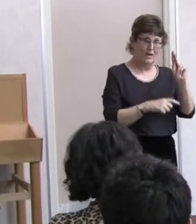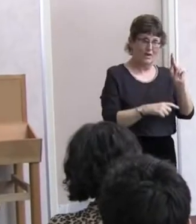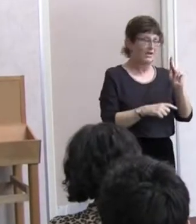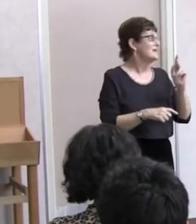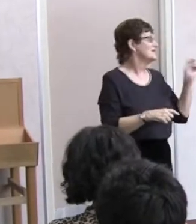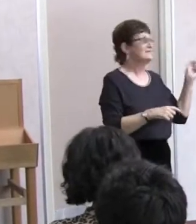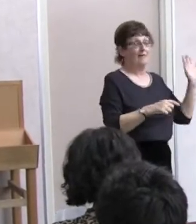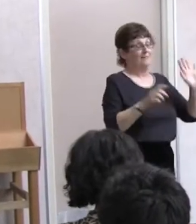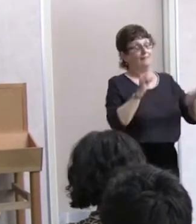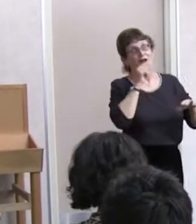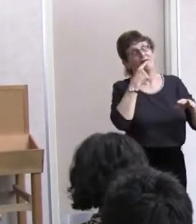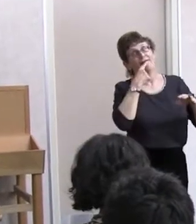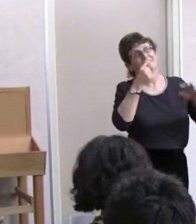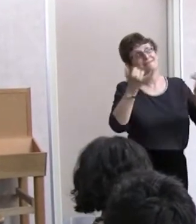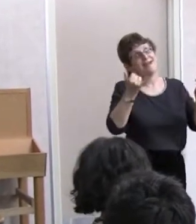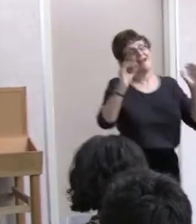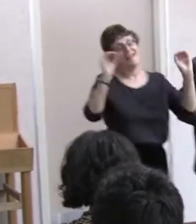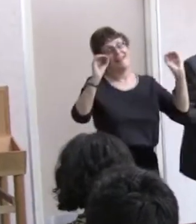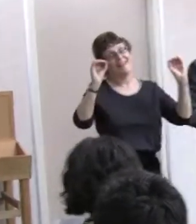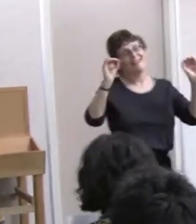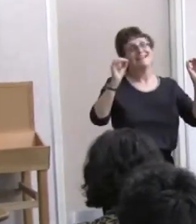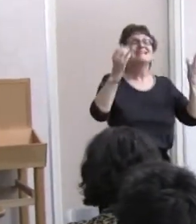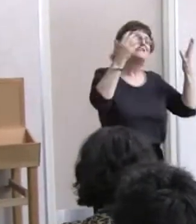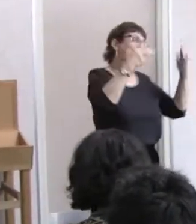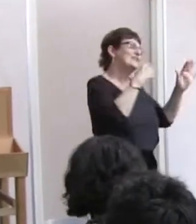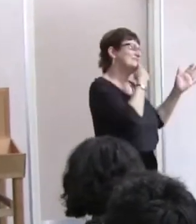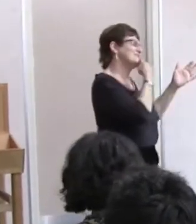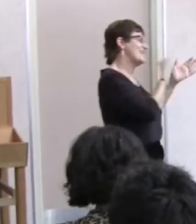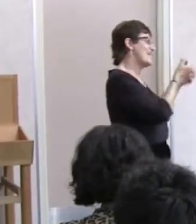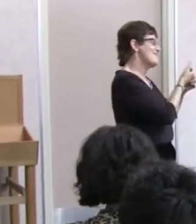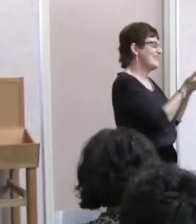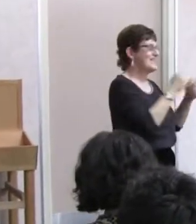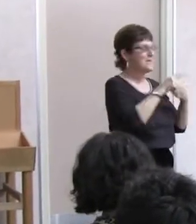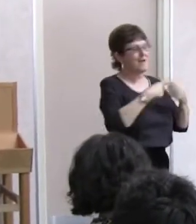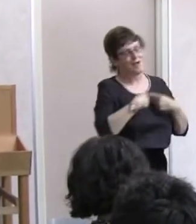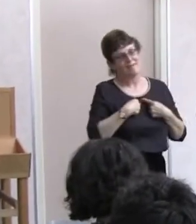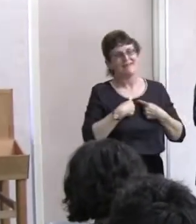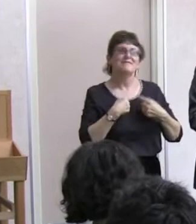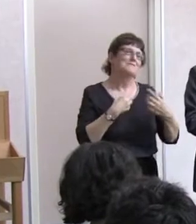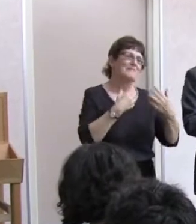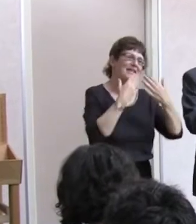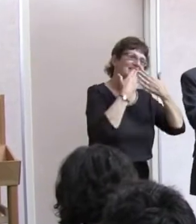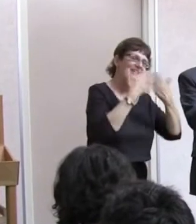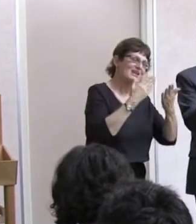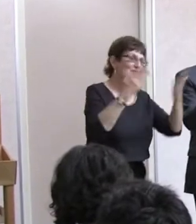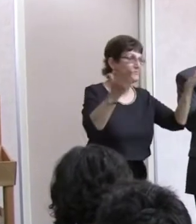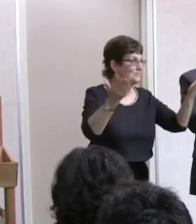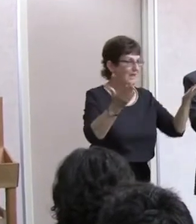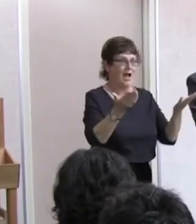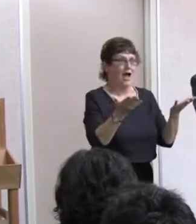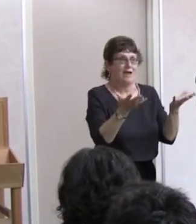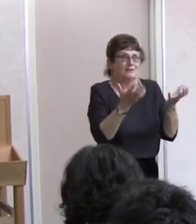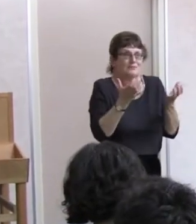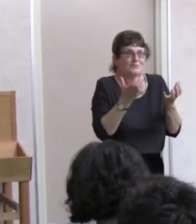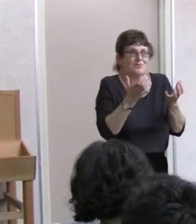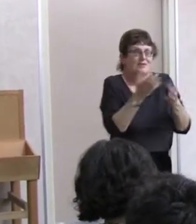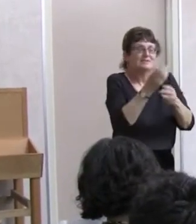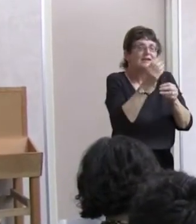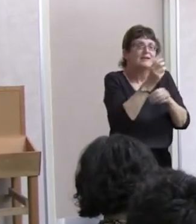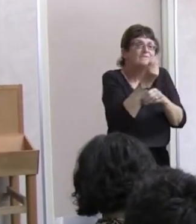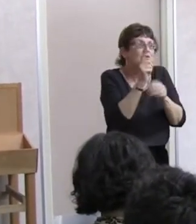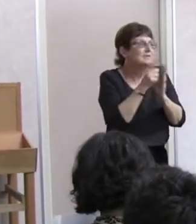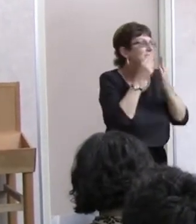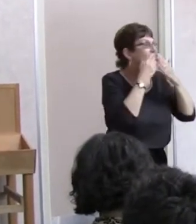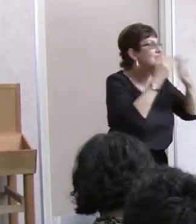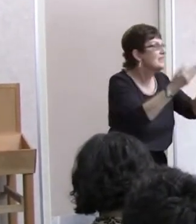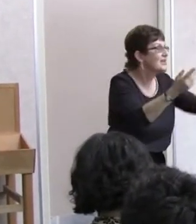Anything more now? You said it all. No, thank you. Welcome. I wanted to just actually take a few minutes just to thank